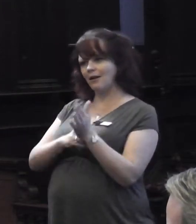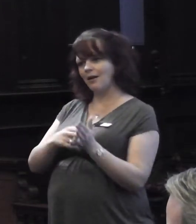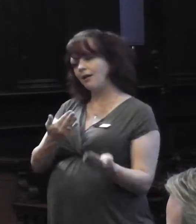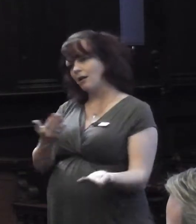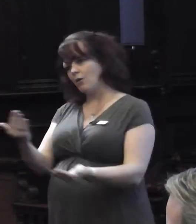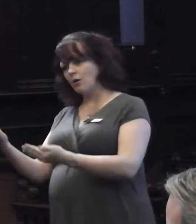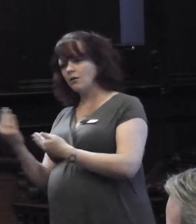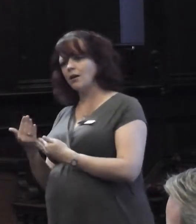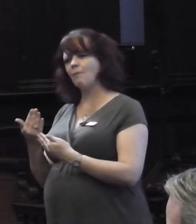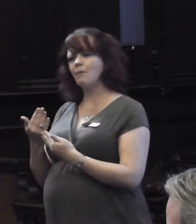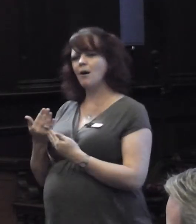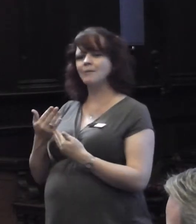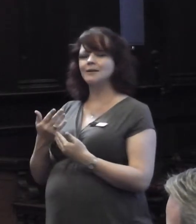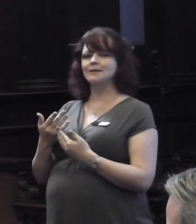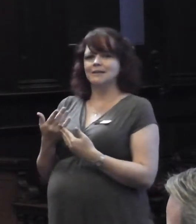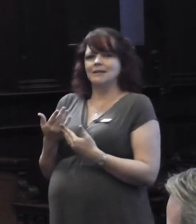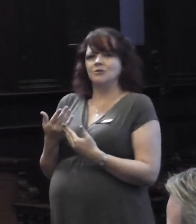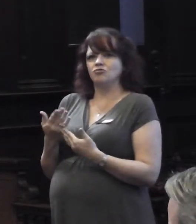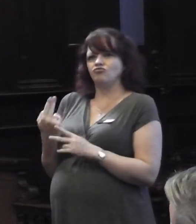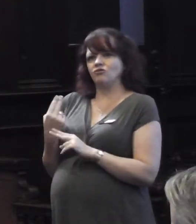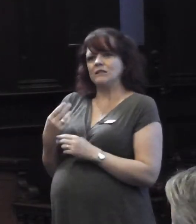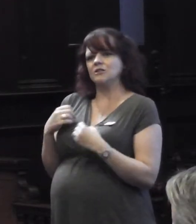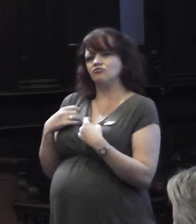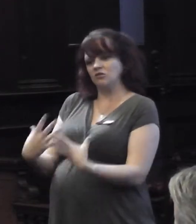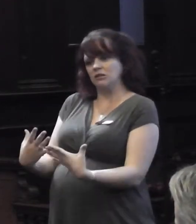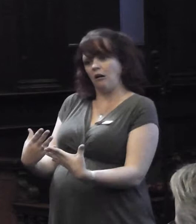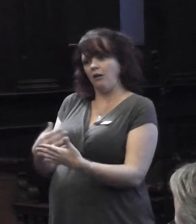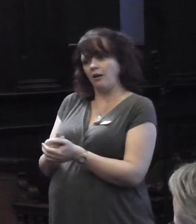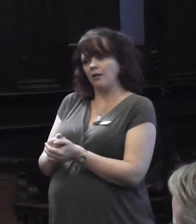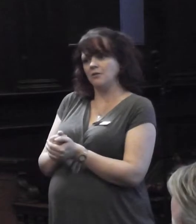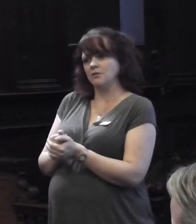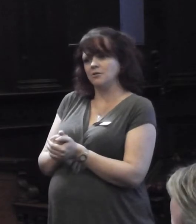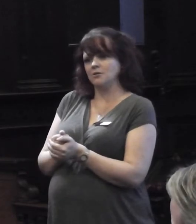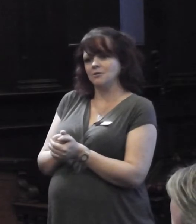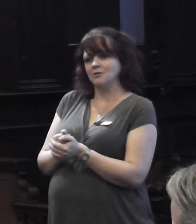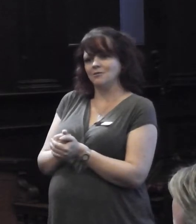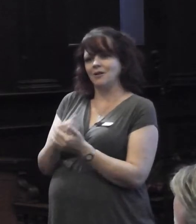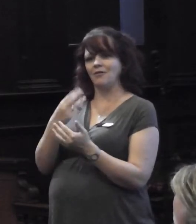sentencing criteria involved in knife crime.